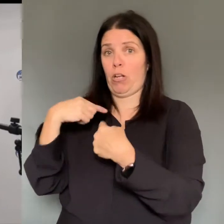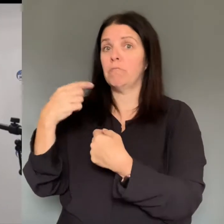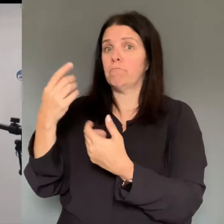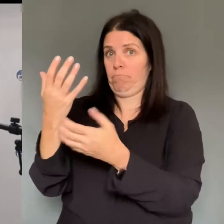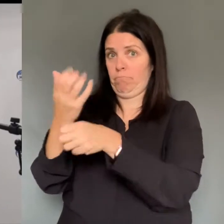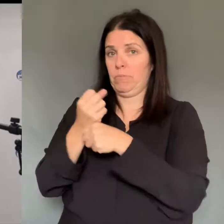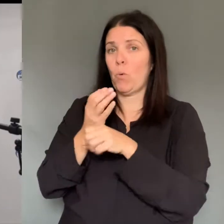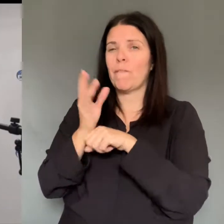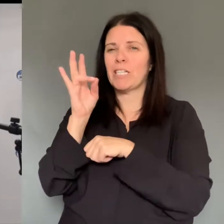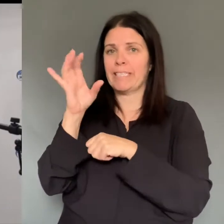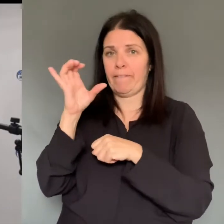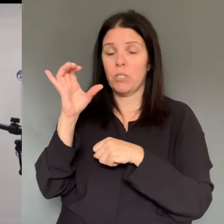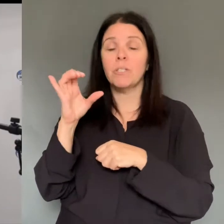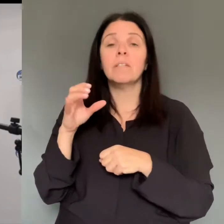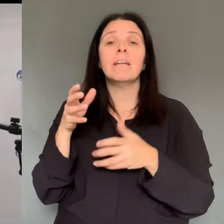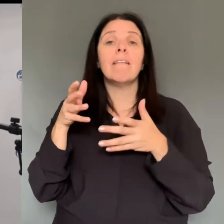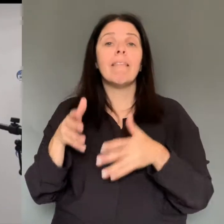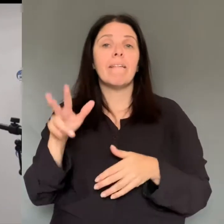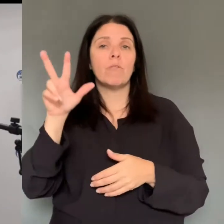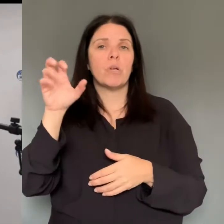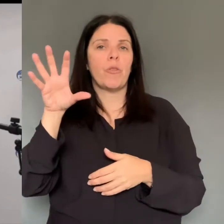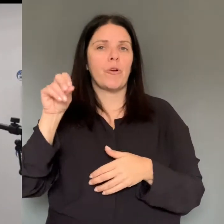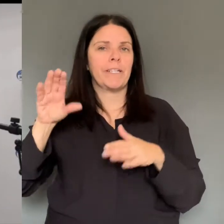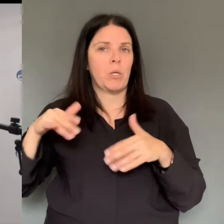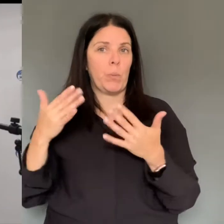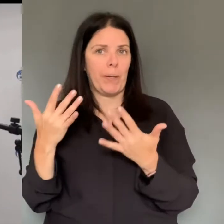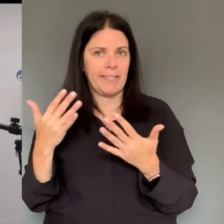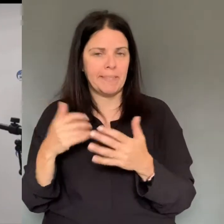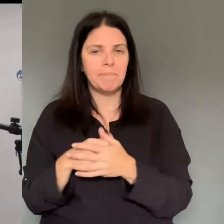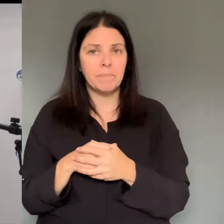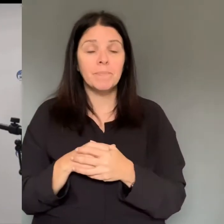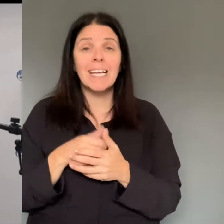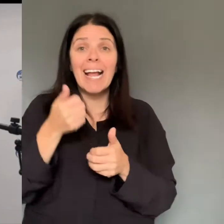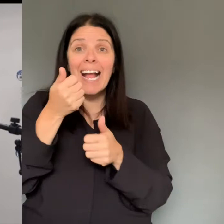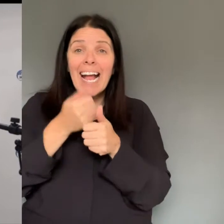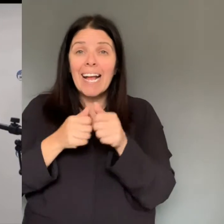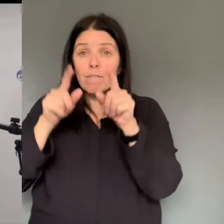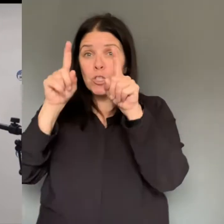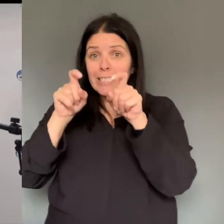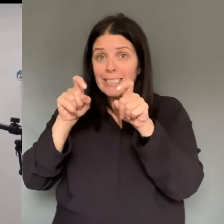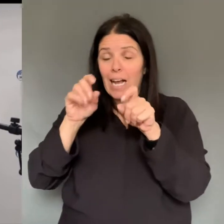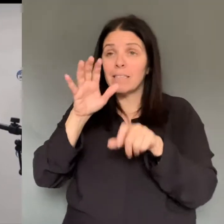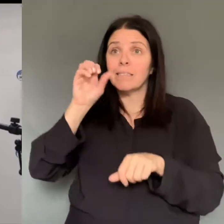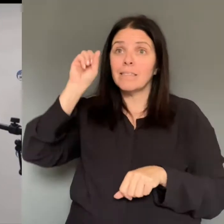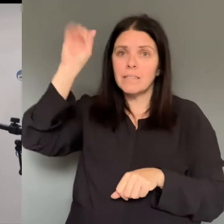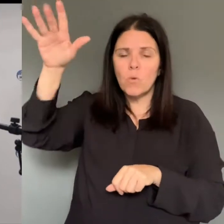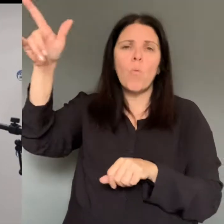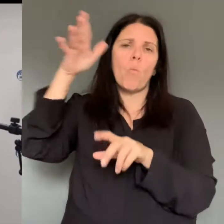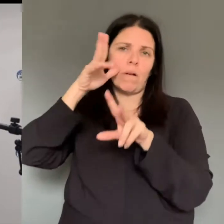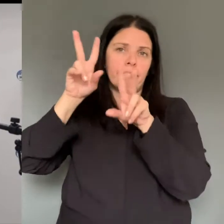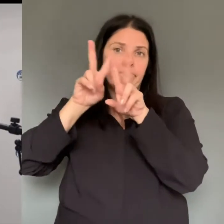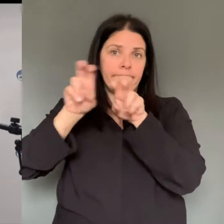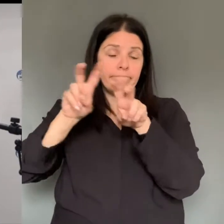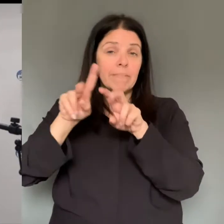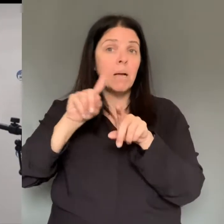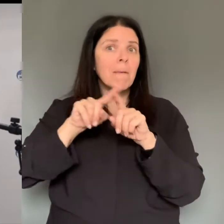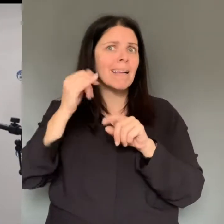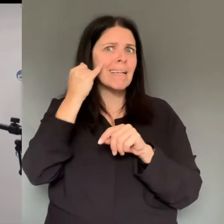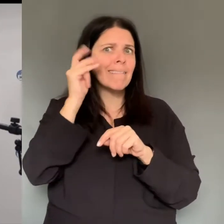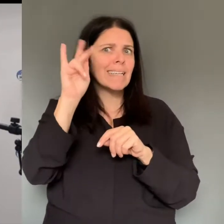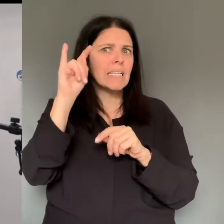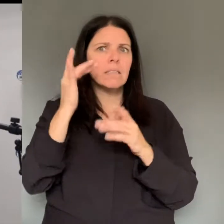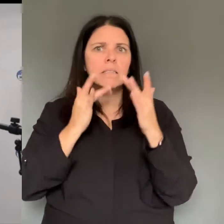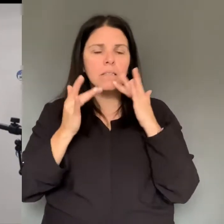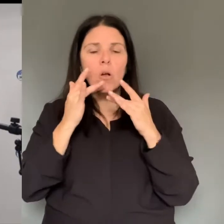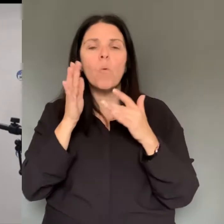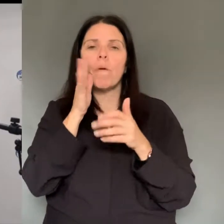will be tested. Where there are shortages of testing kits, then the following groups will be prioritized for testing: symptomatic